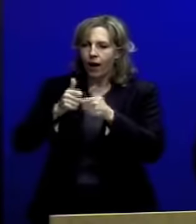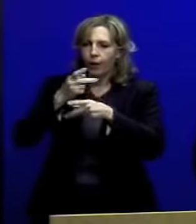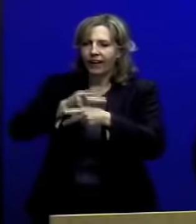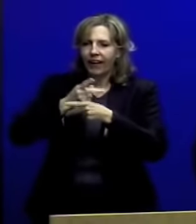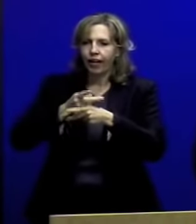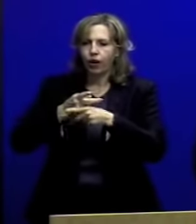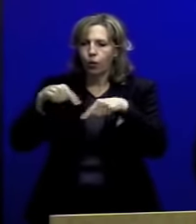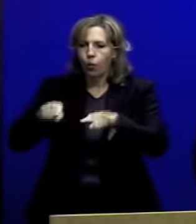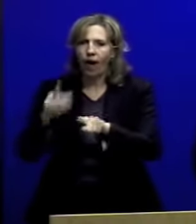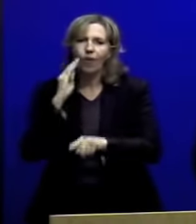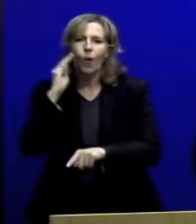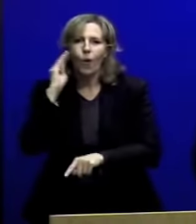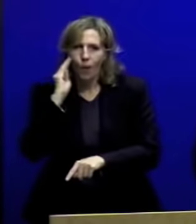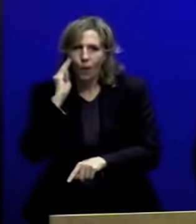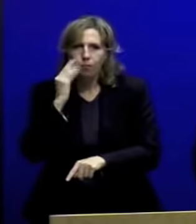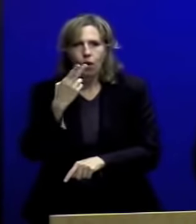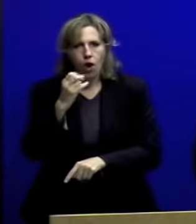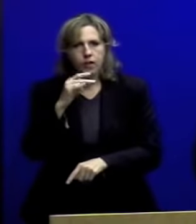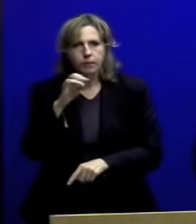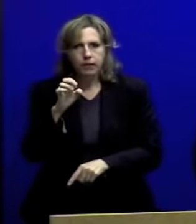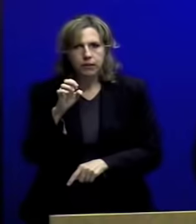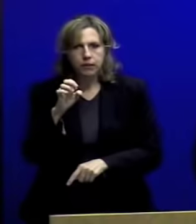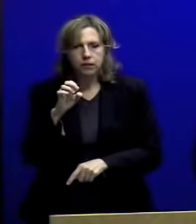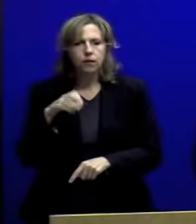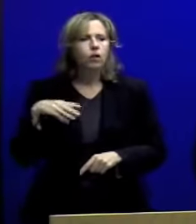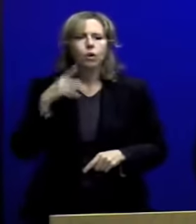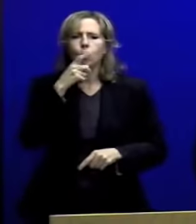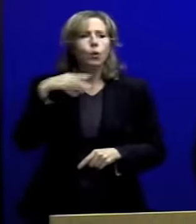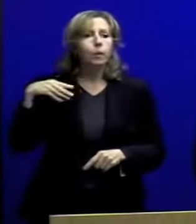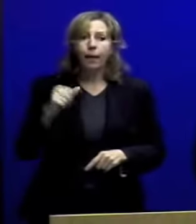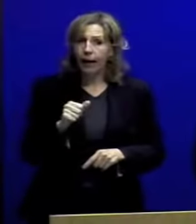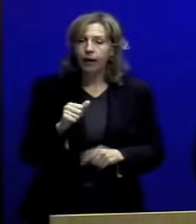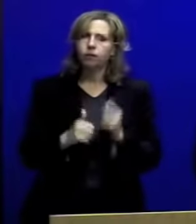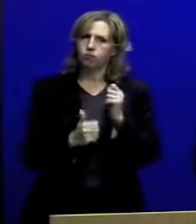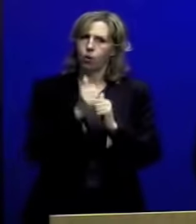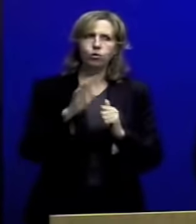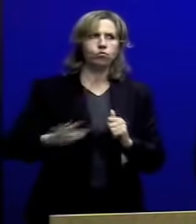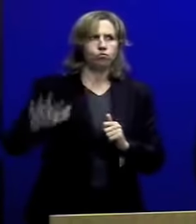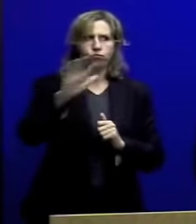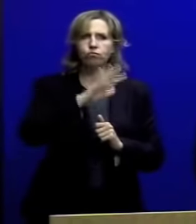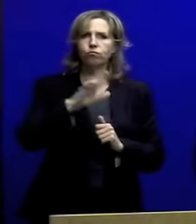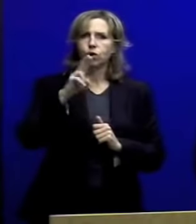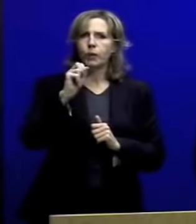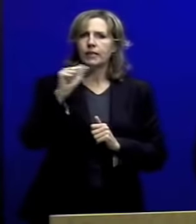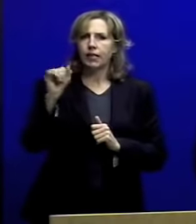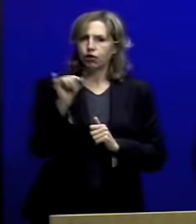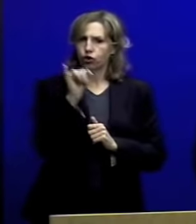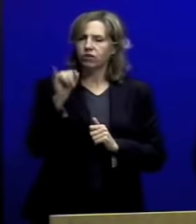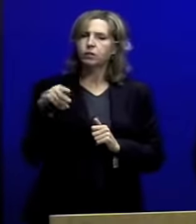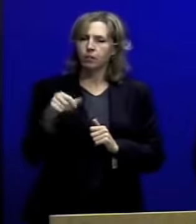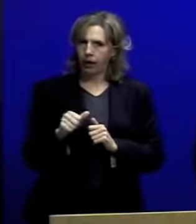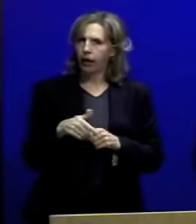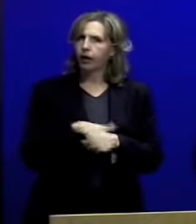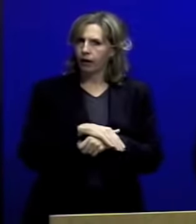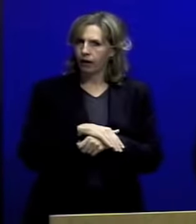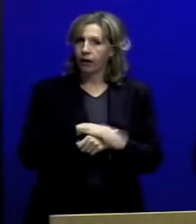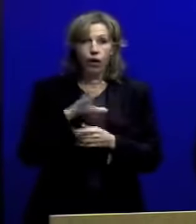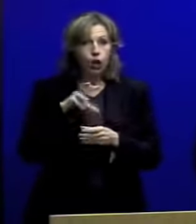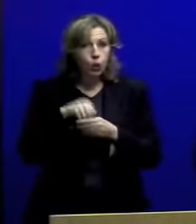it is paid for by most insurance programs in the U.S., including